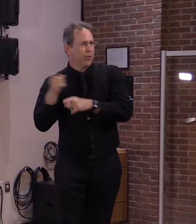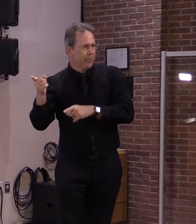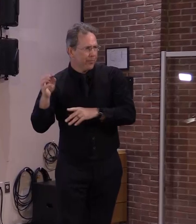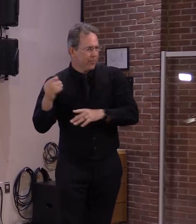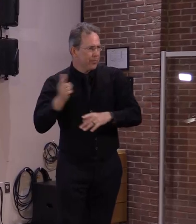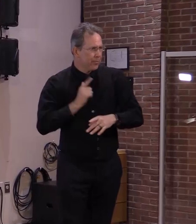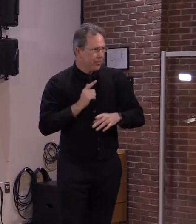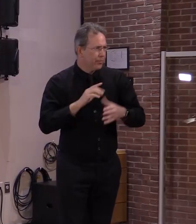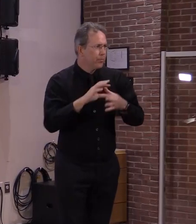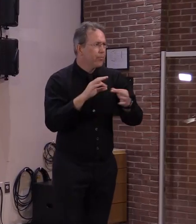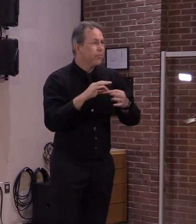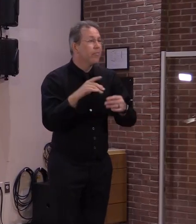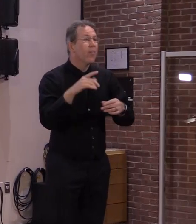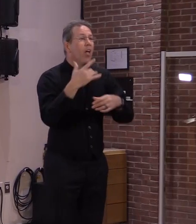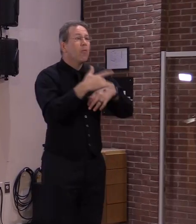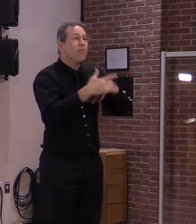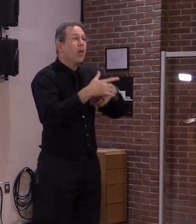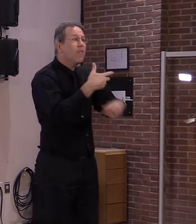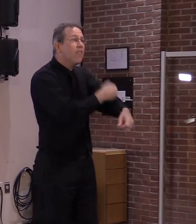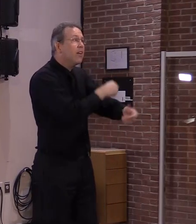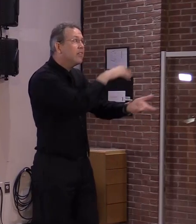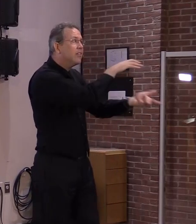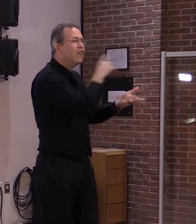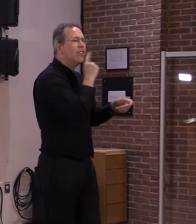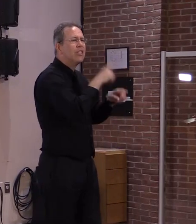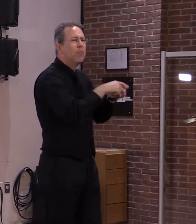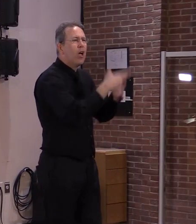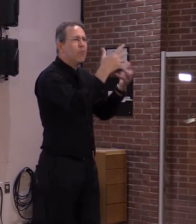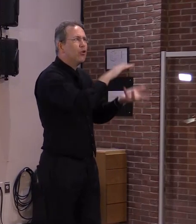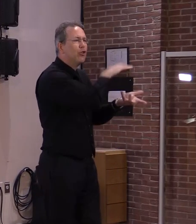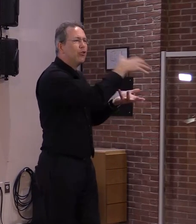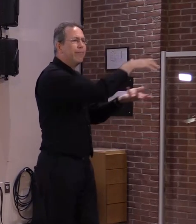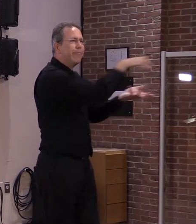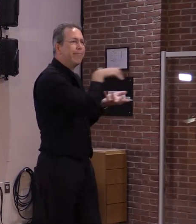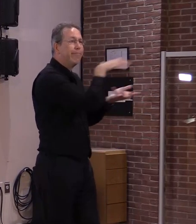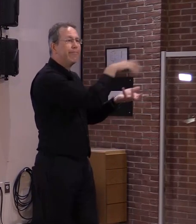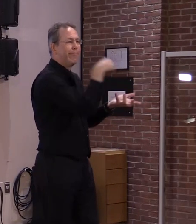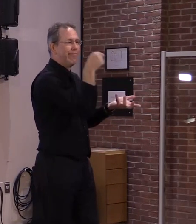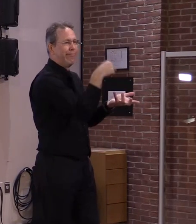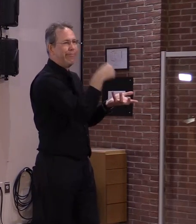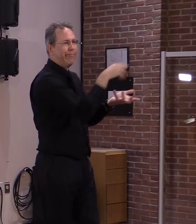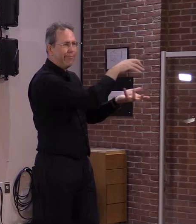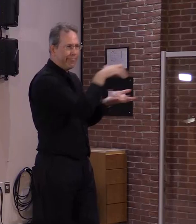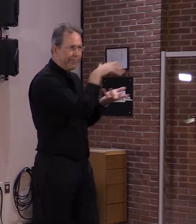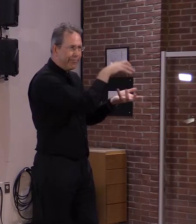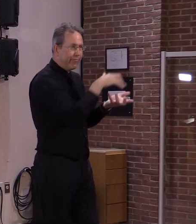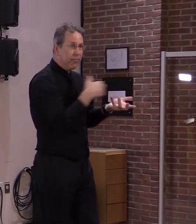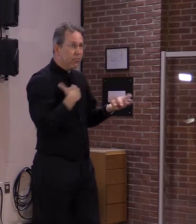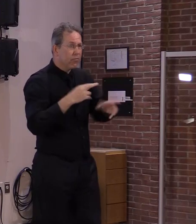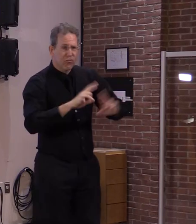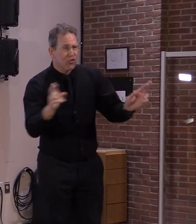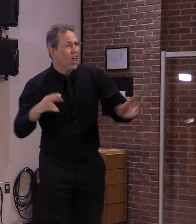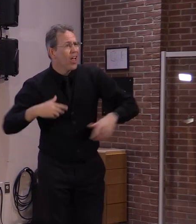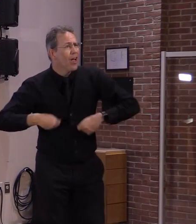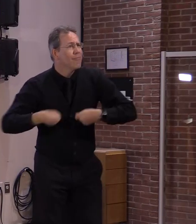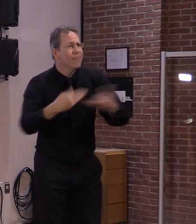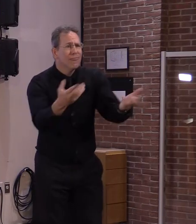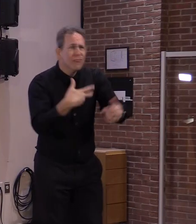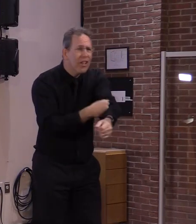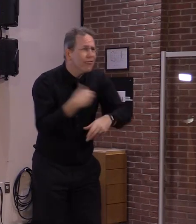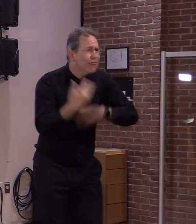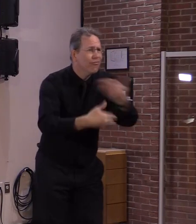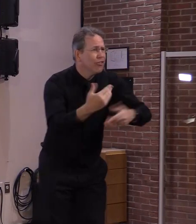of vaccine really is dependent on what's coming into the state. We have the capacity to deliver what we have estimated would be